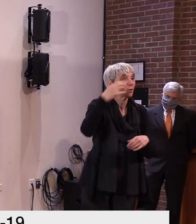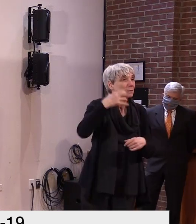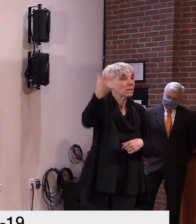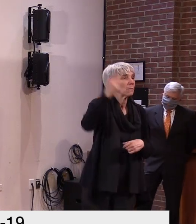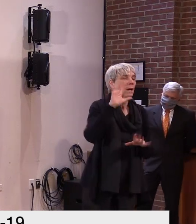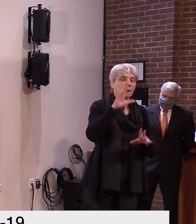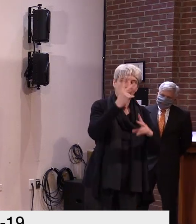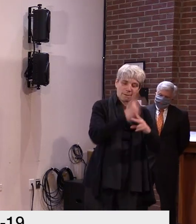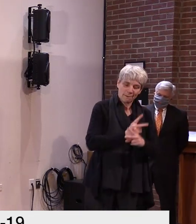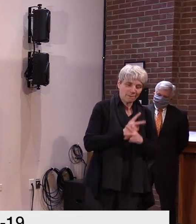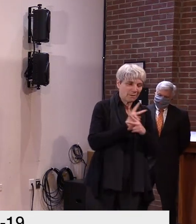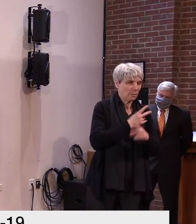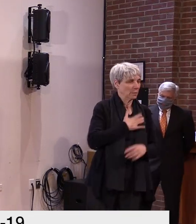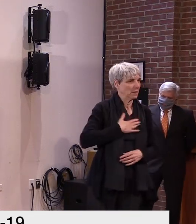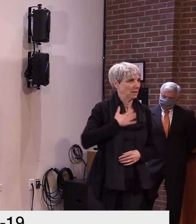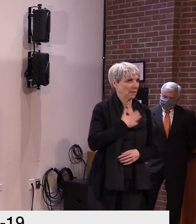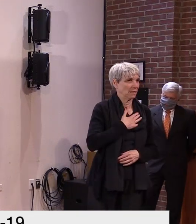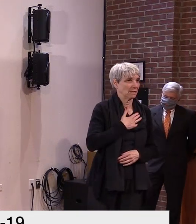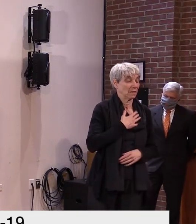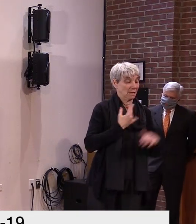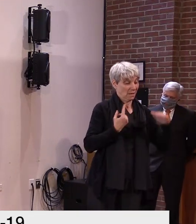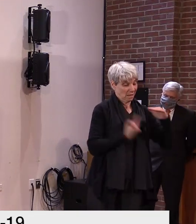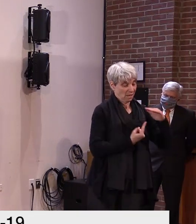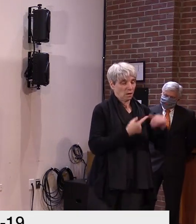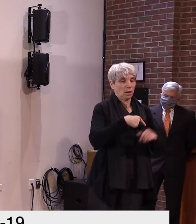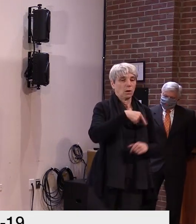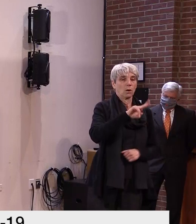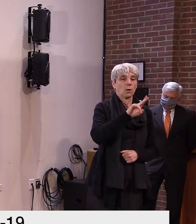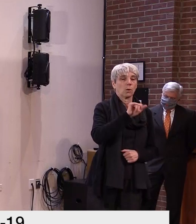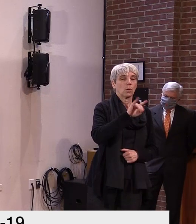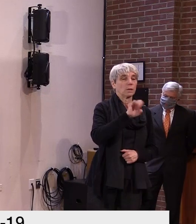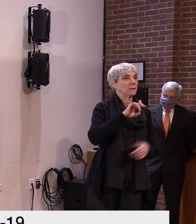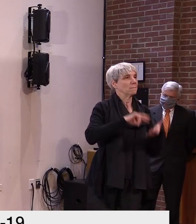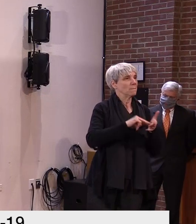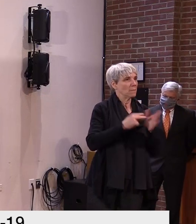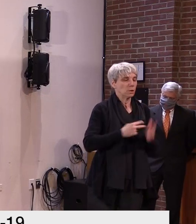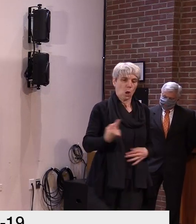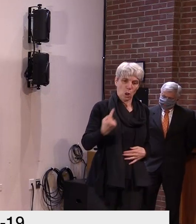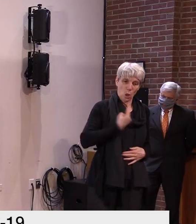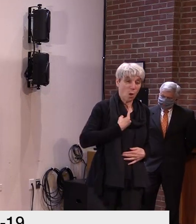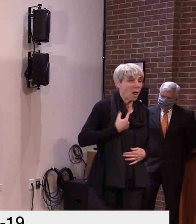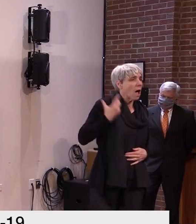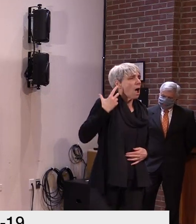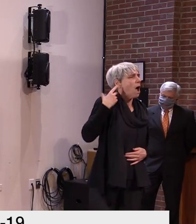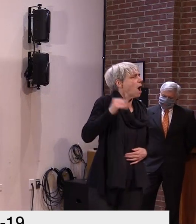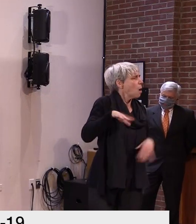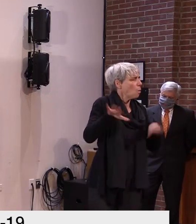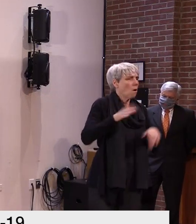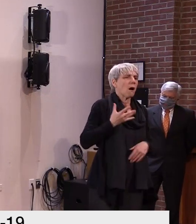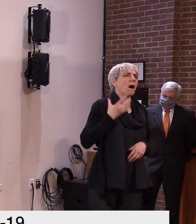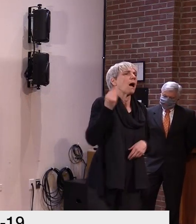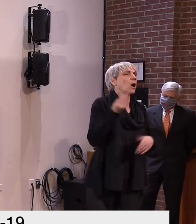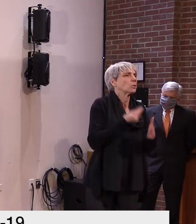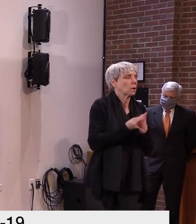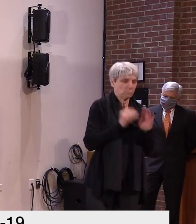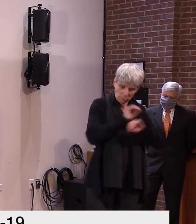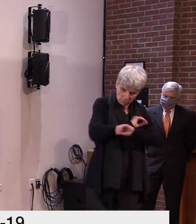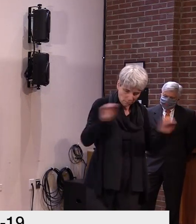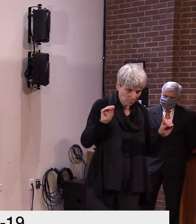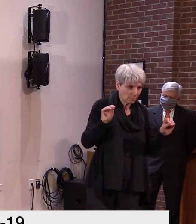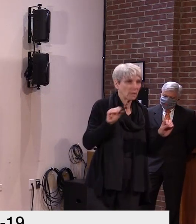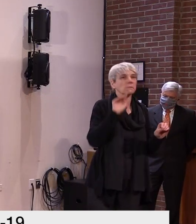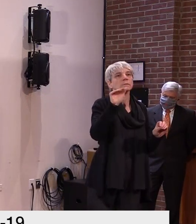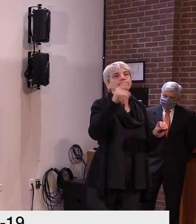quarantine: staying home and away from other people. Get someone else to do your errands for you, and no social